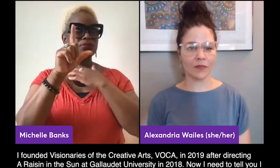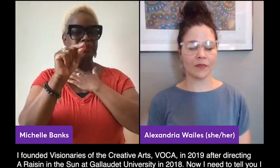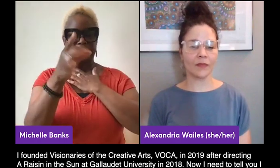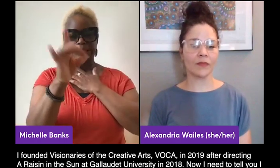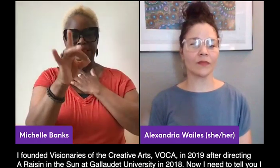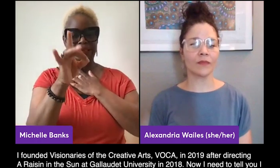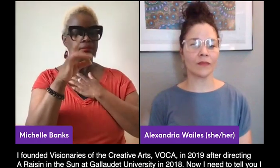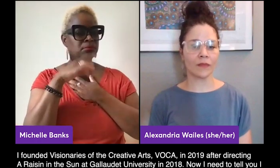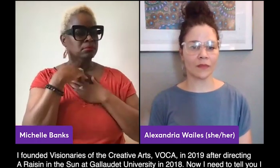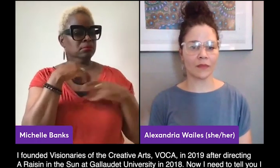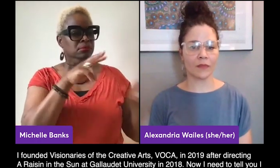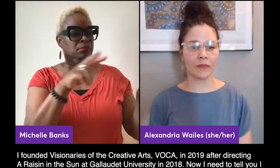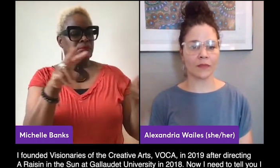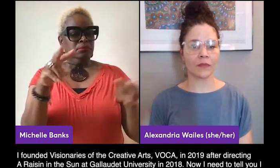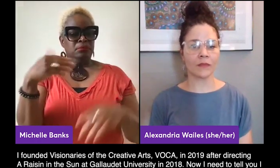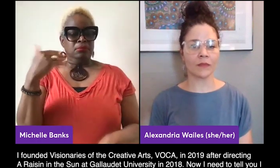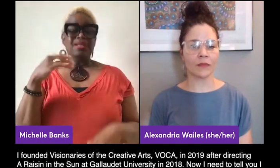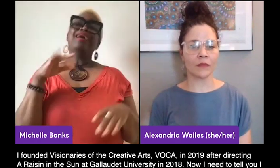Now,